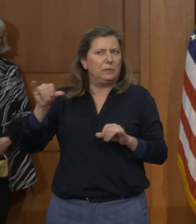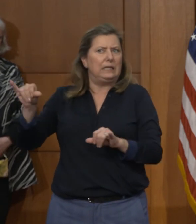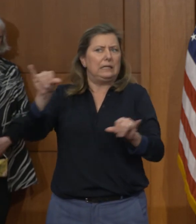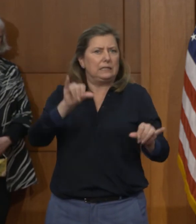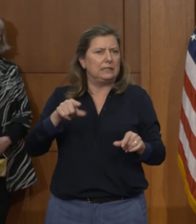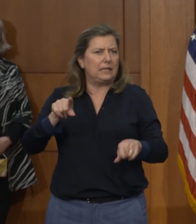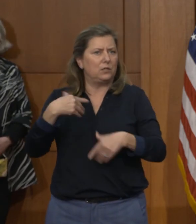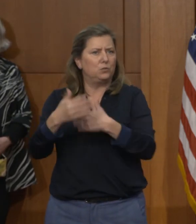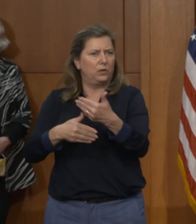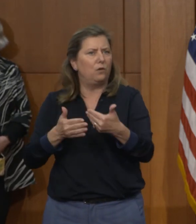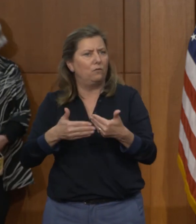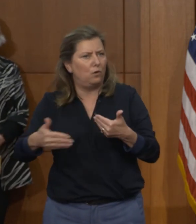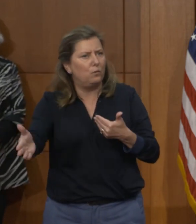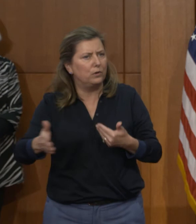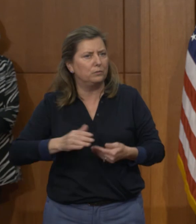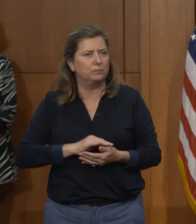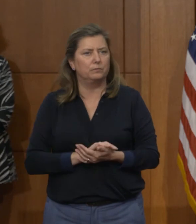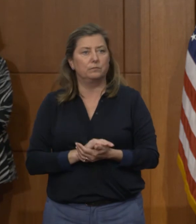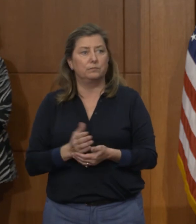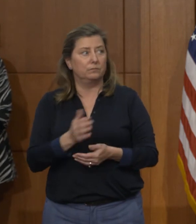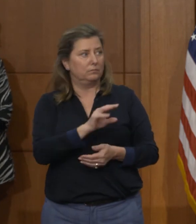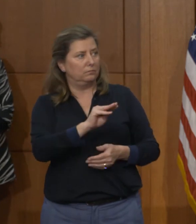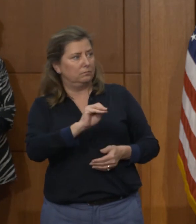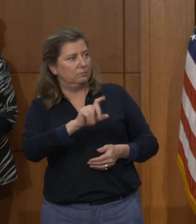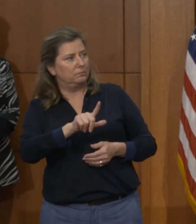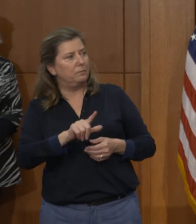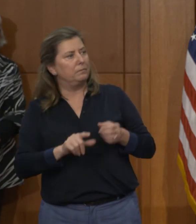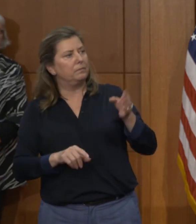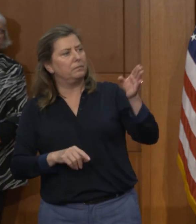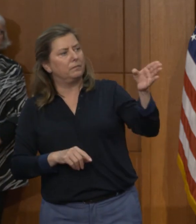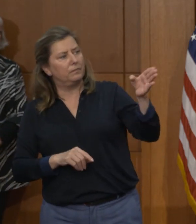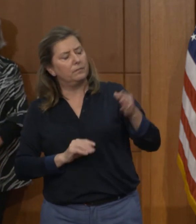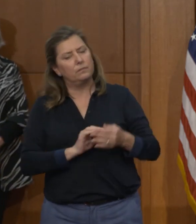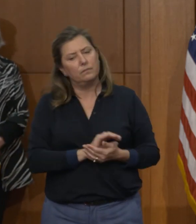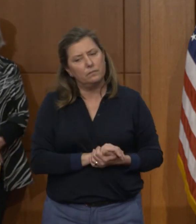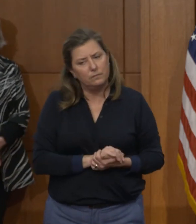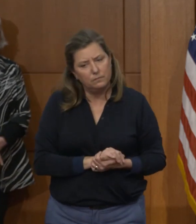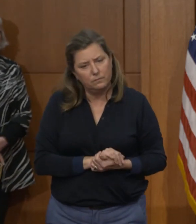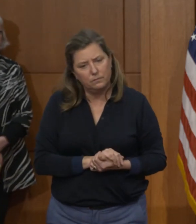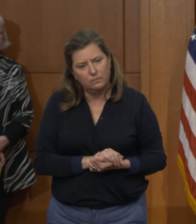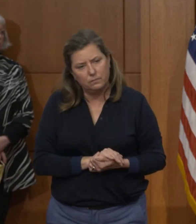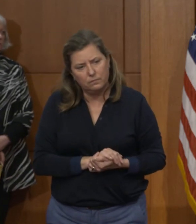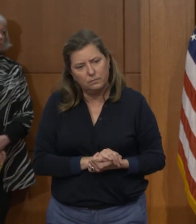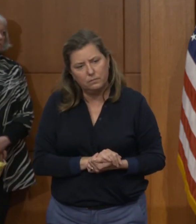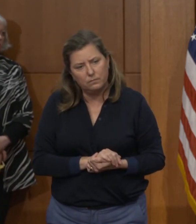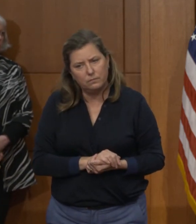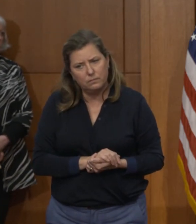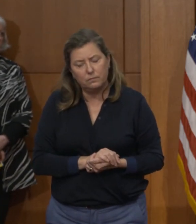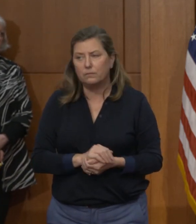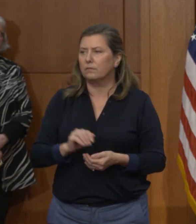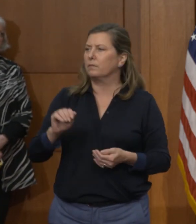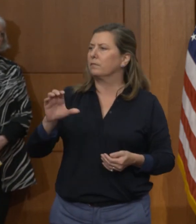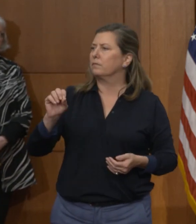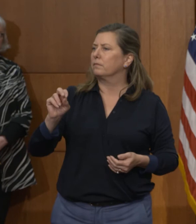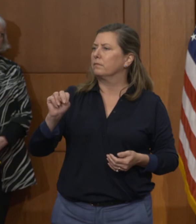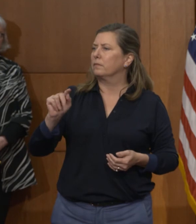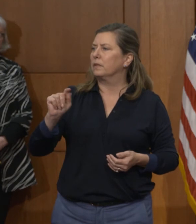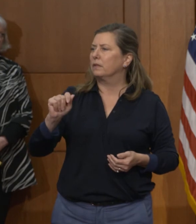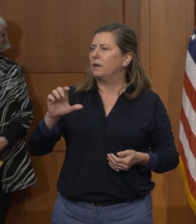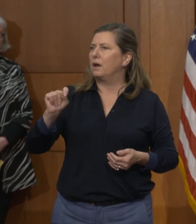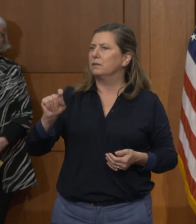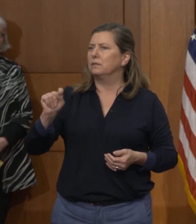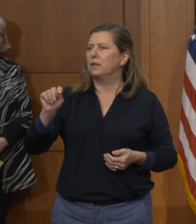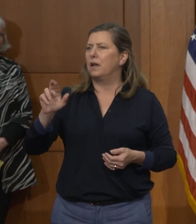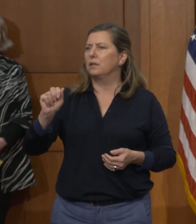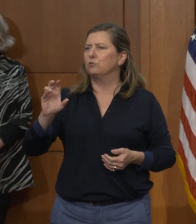forward. Can you talk more about contact tracing and what the state's goals are for that? I know it's a